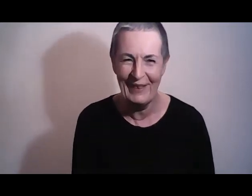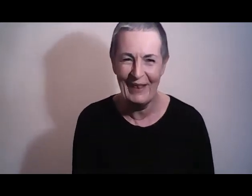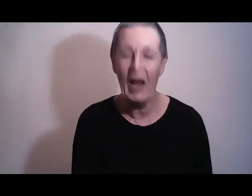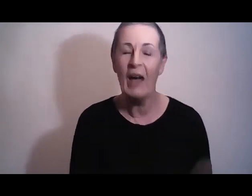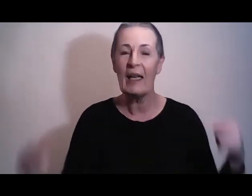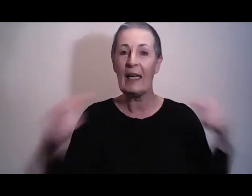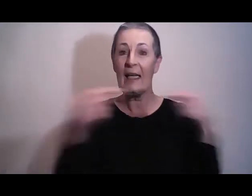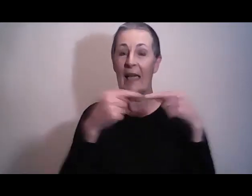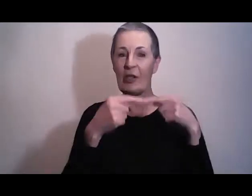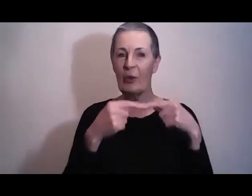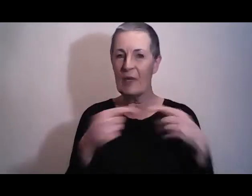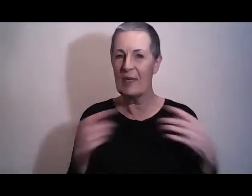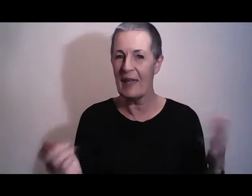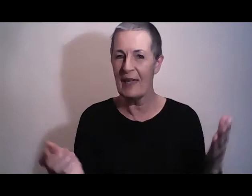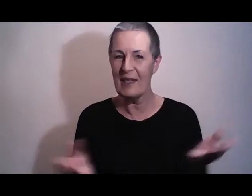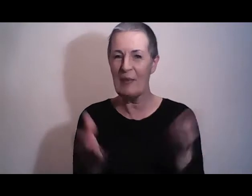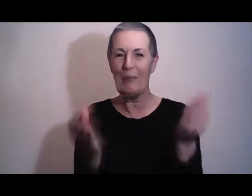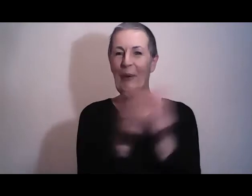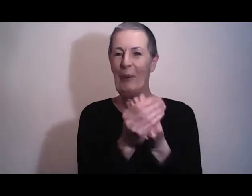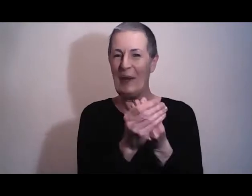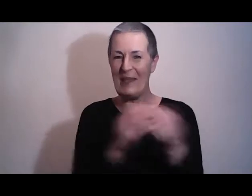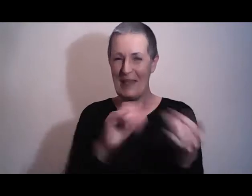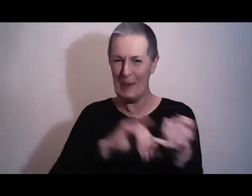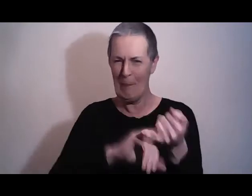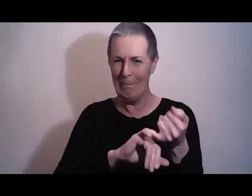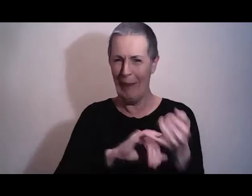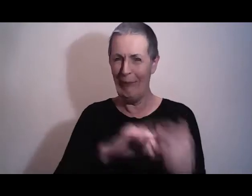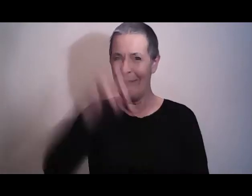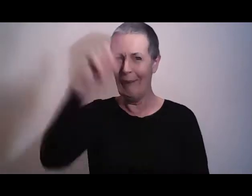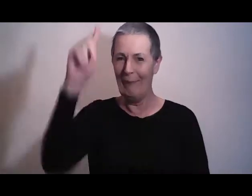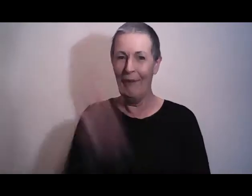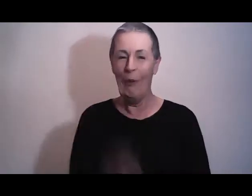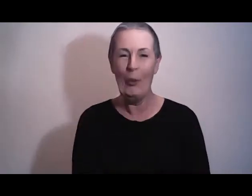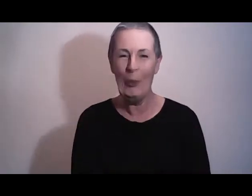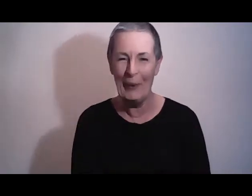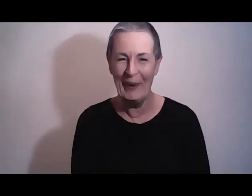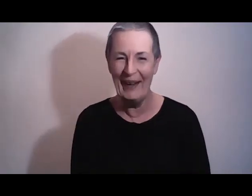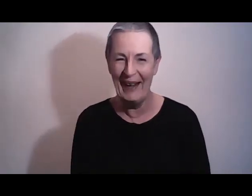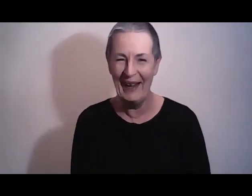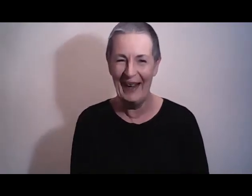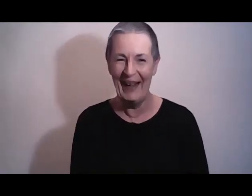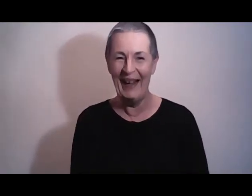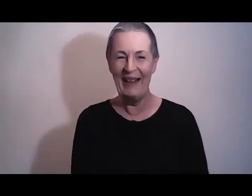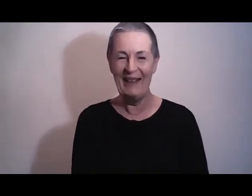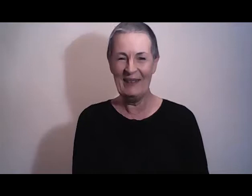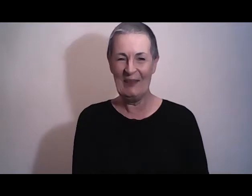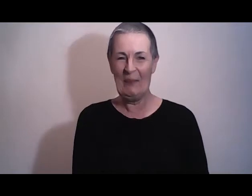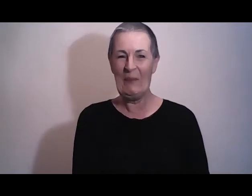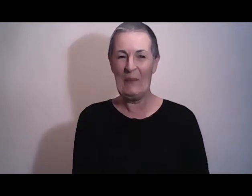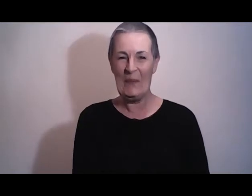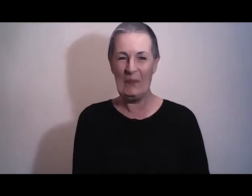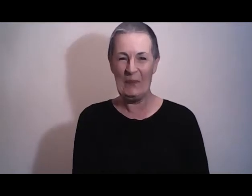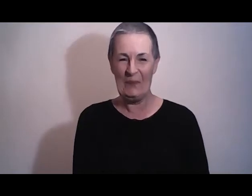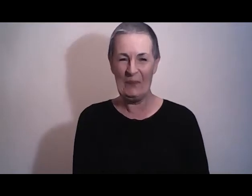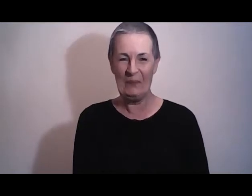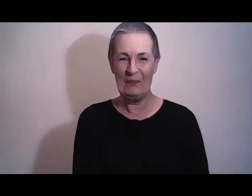spirit. Oh, this is getting deep. I just a preparation, a little understanding. It doesn't matter.